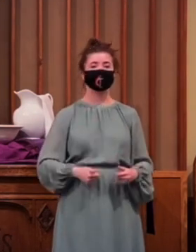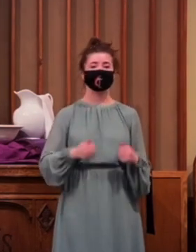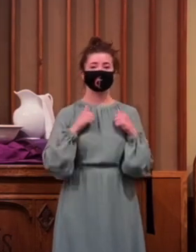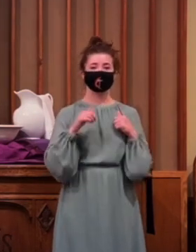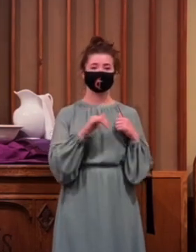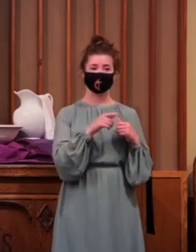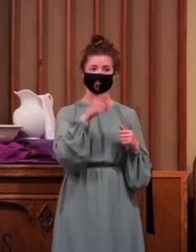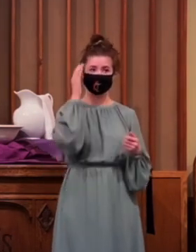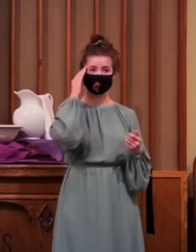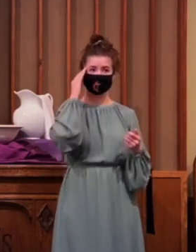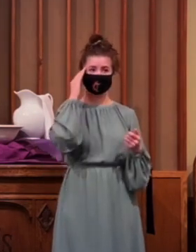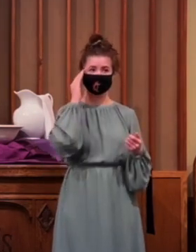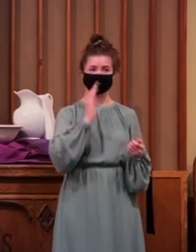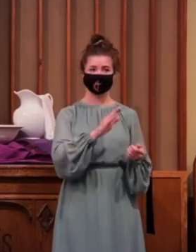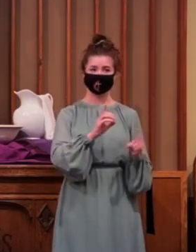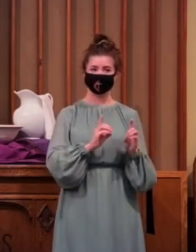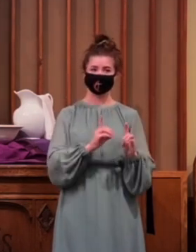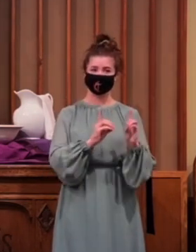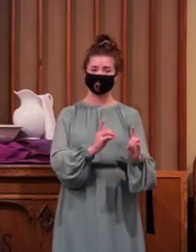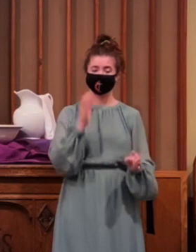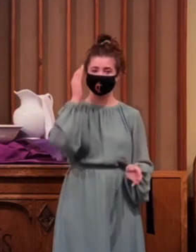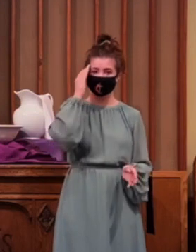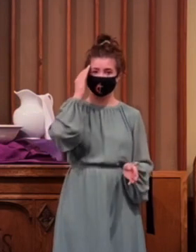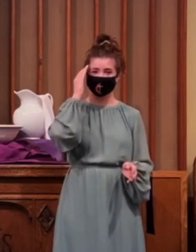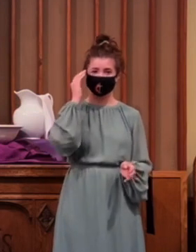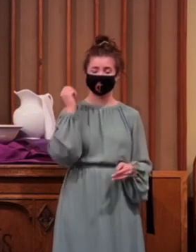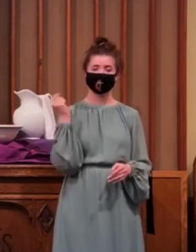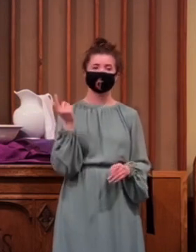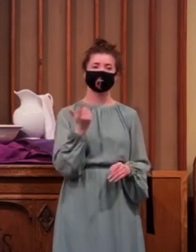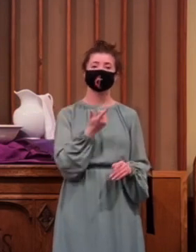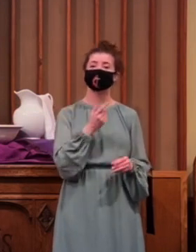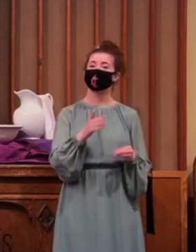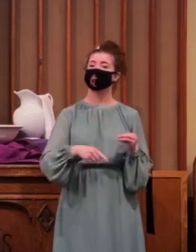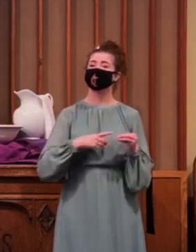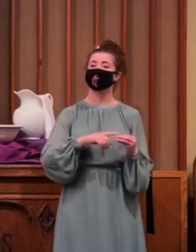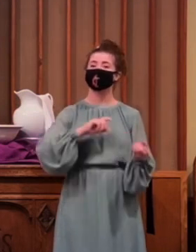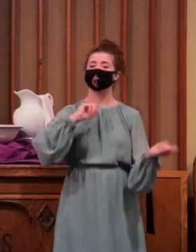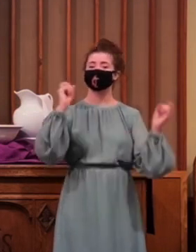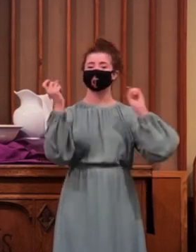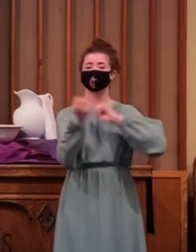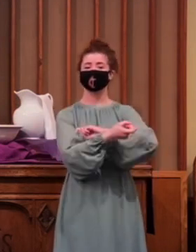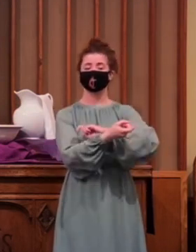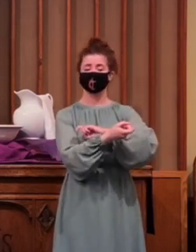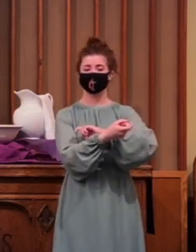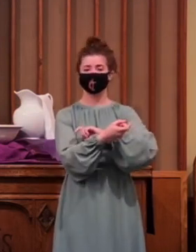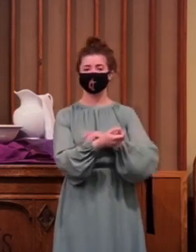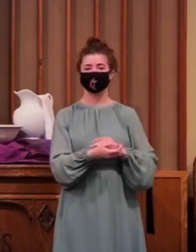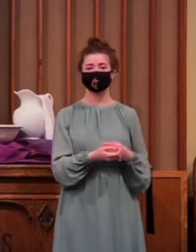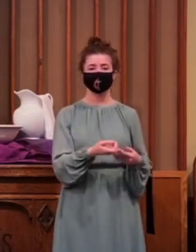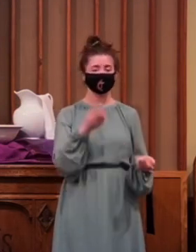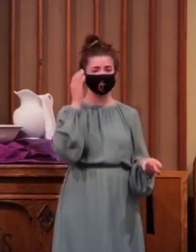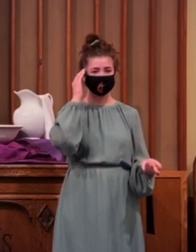life as his disciples knew it, was all about to change. Jesus knew that